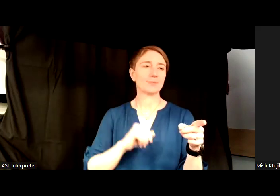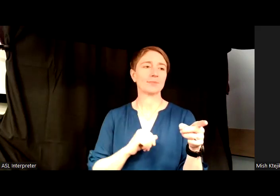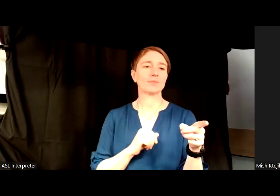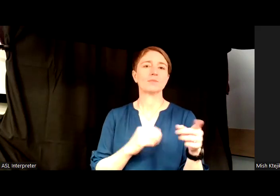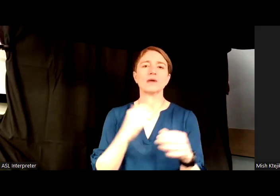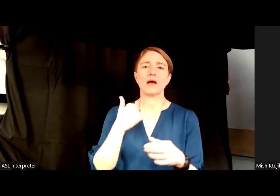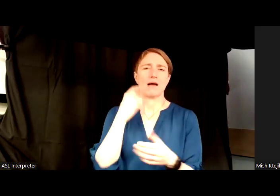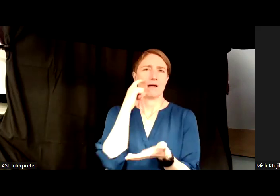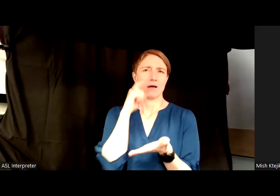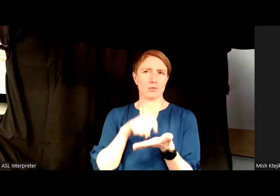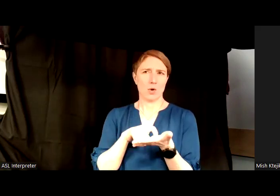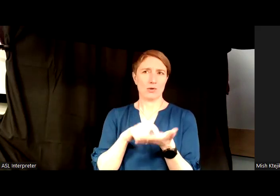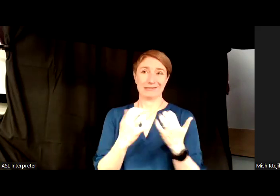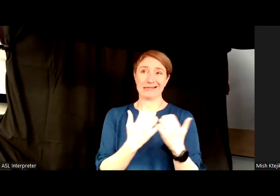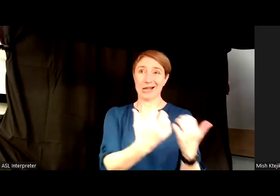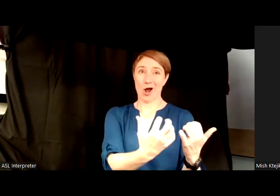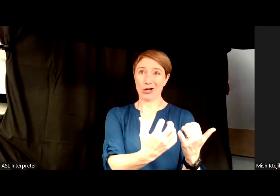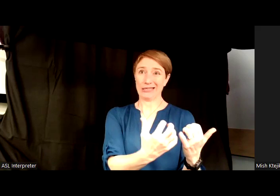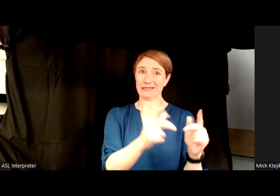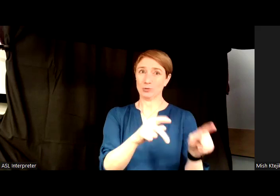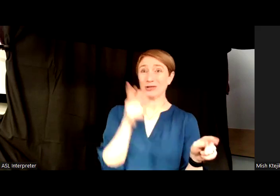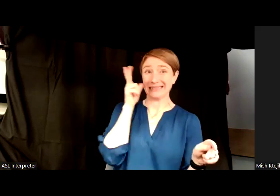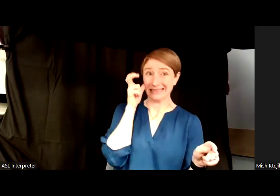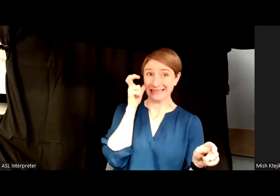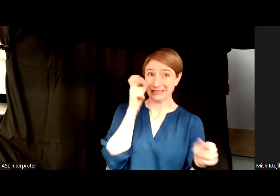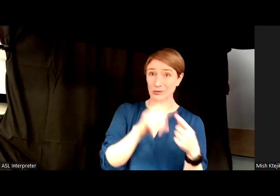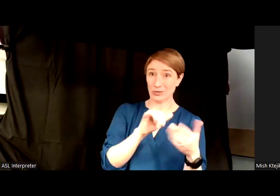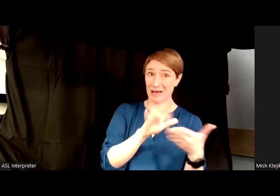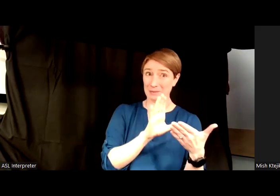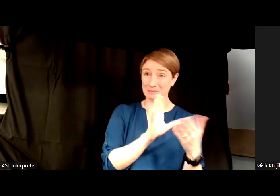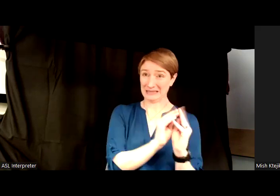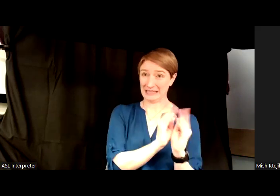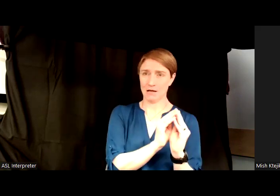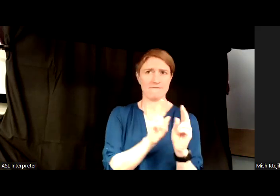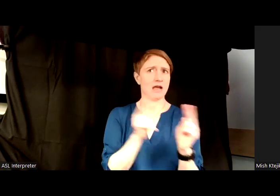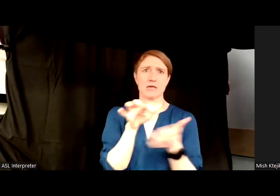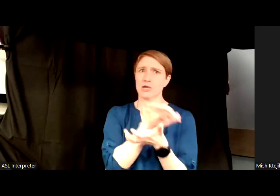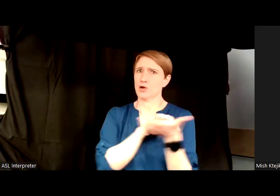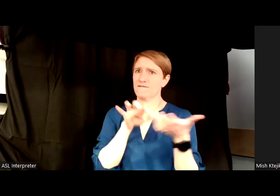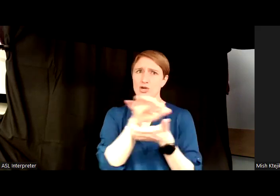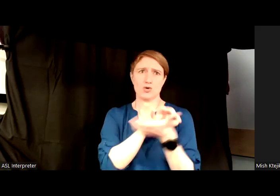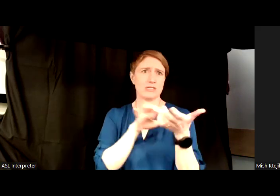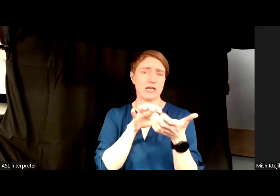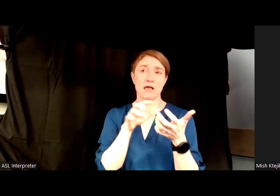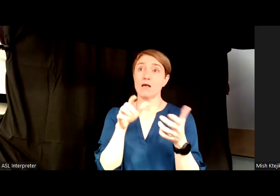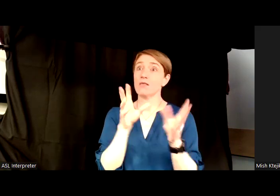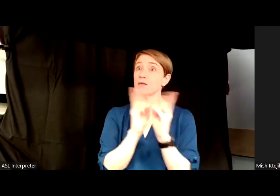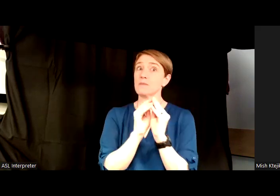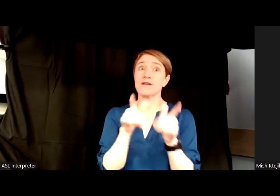I noticed as an audience member listening to that RAC meeting, it was very confusing. The meeting went very